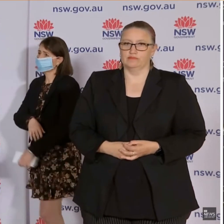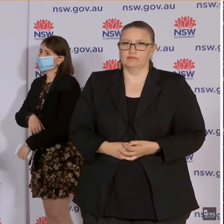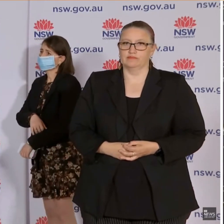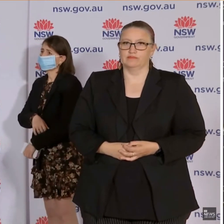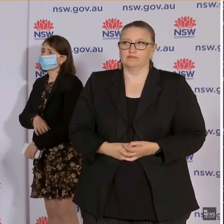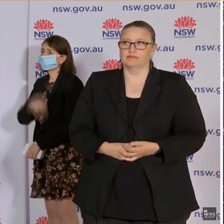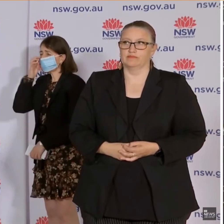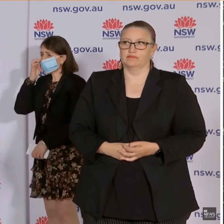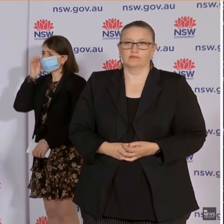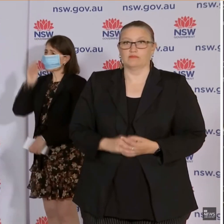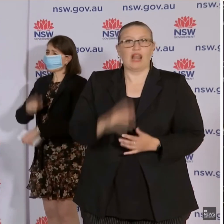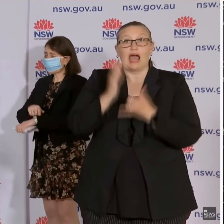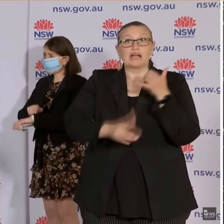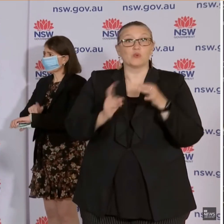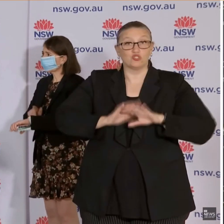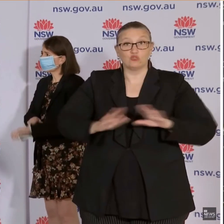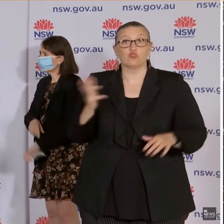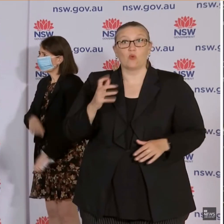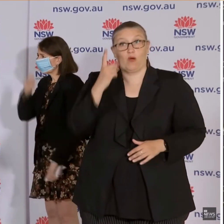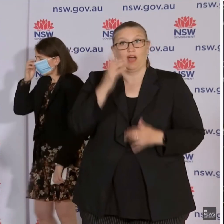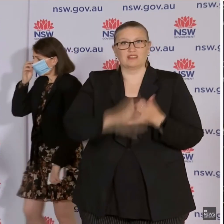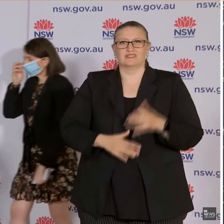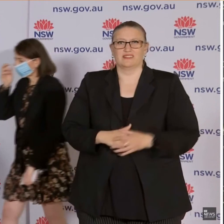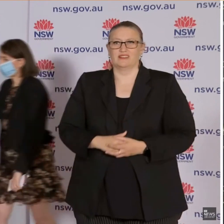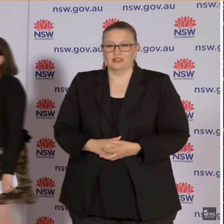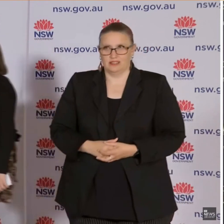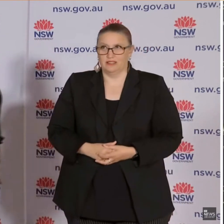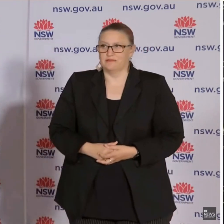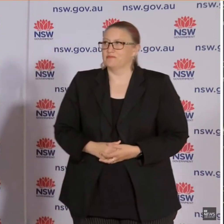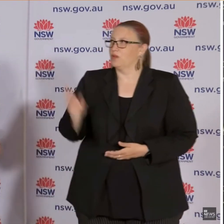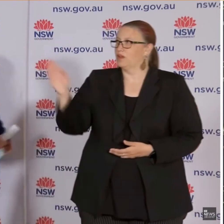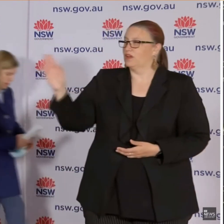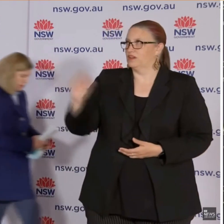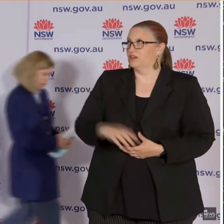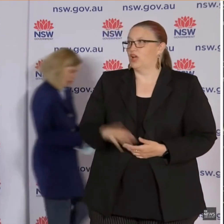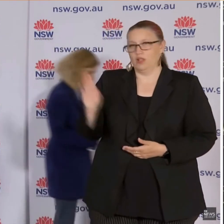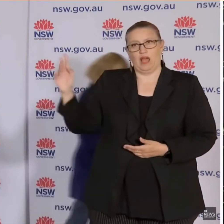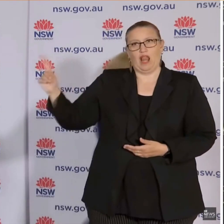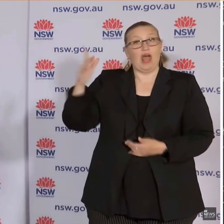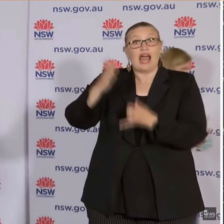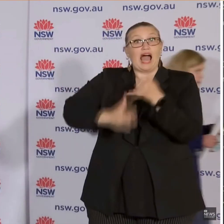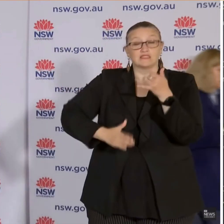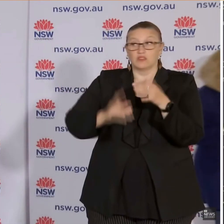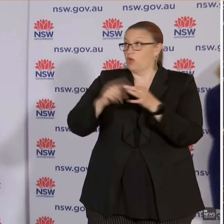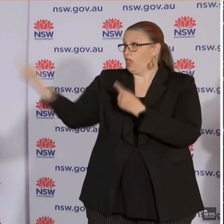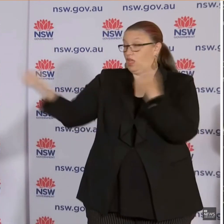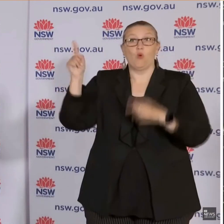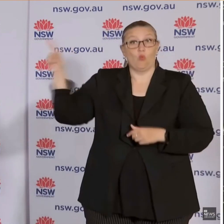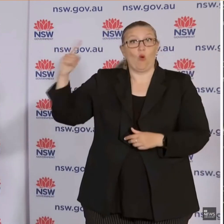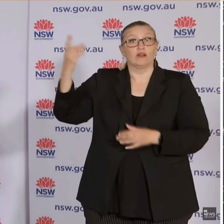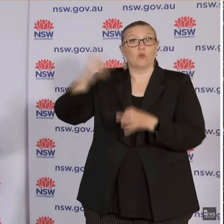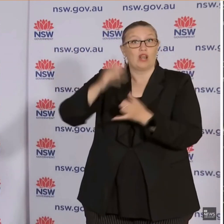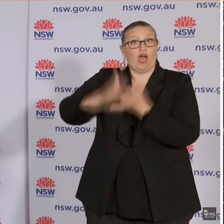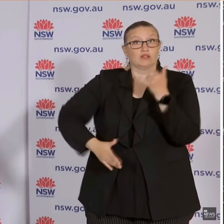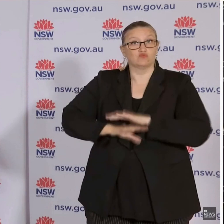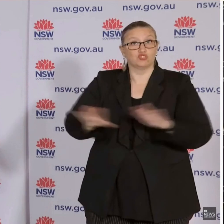one more for Dr. Chant, and then one for I'm sorry. One more for you for me. I'm going to ask a question now. Okay, last question. No, I'm sorry, everyone's had a chance. You haven't.